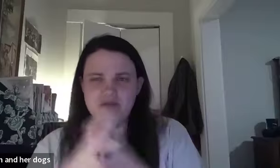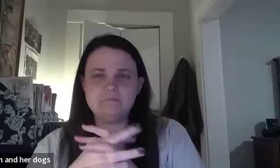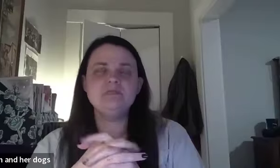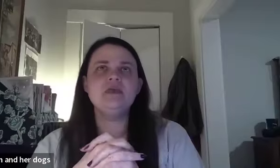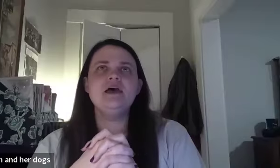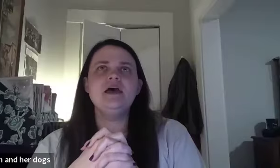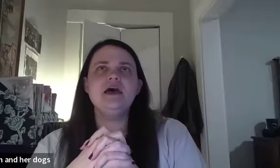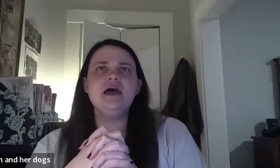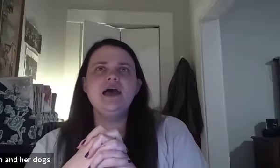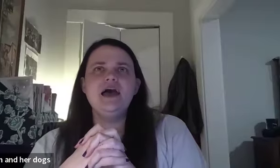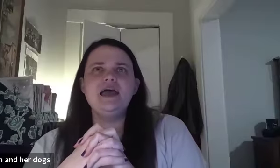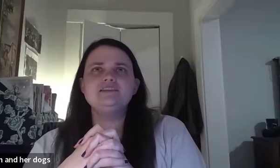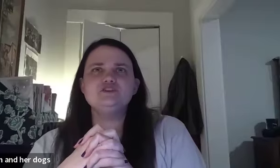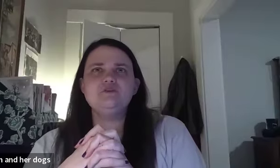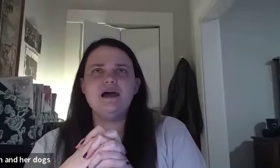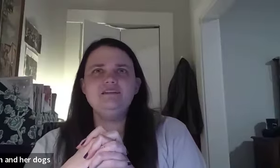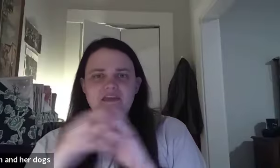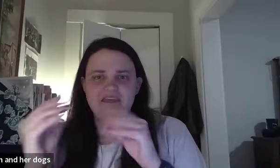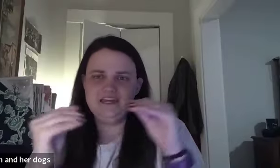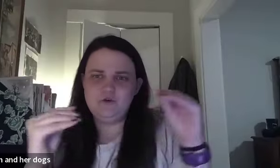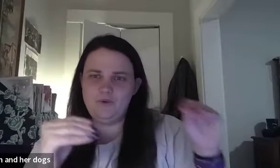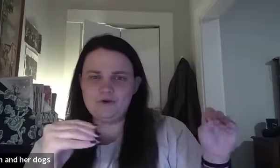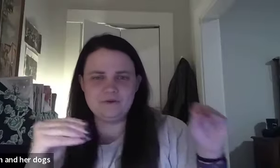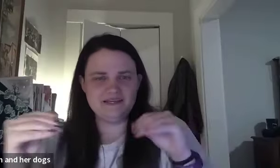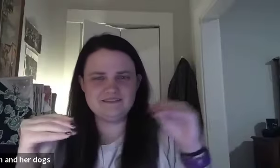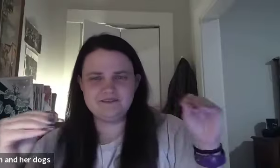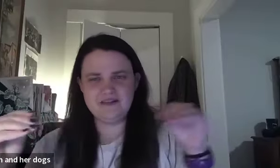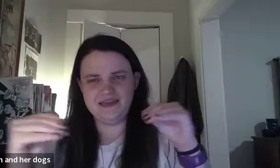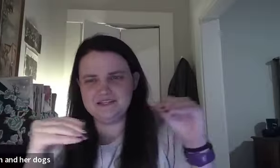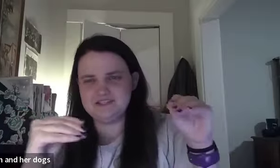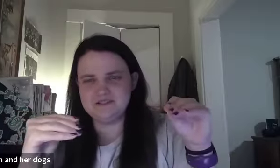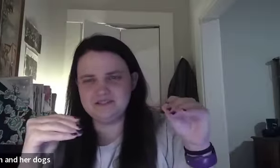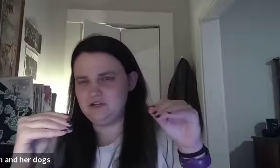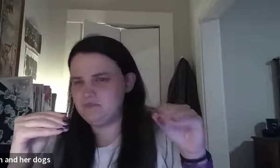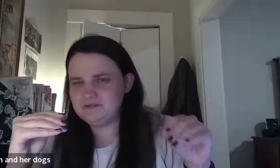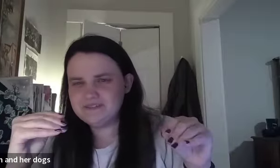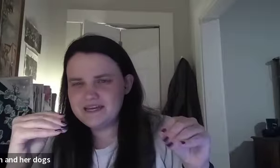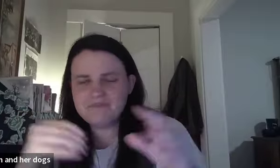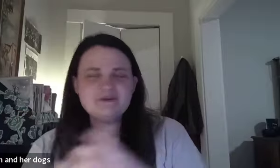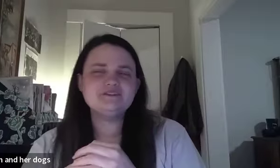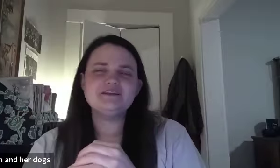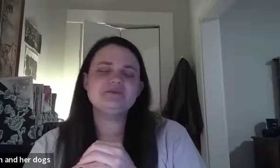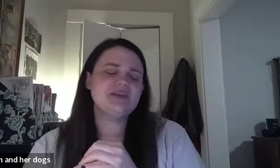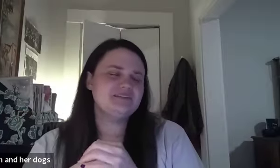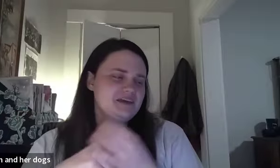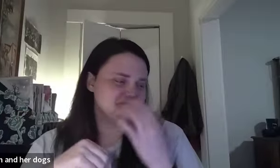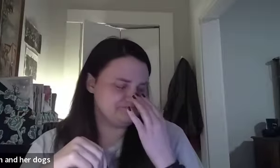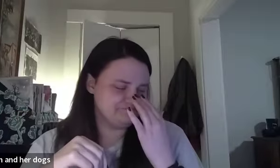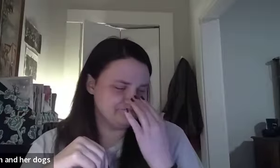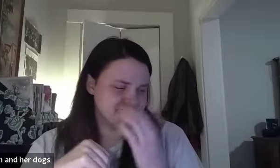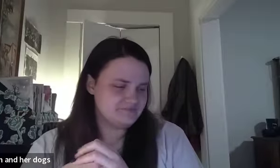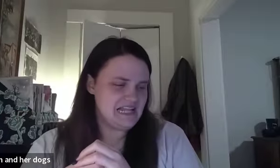playing. And so you had to like get in order based on like a certain like your birthday number or something like that.